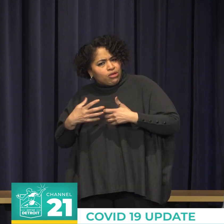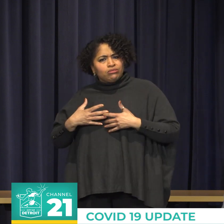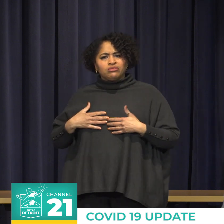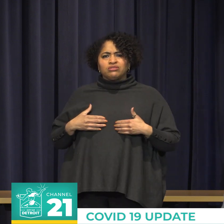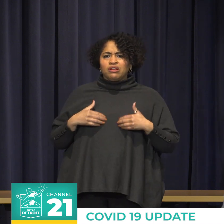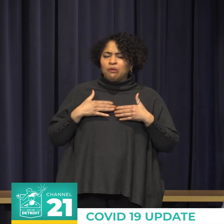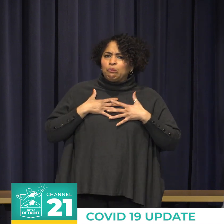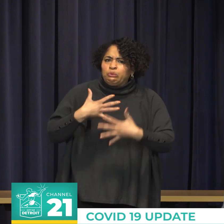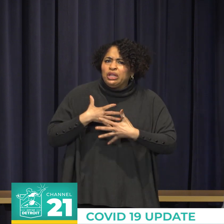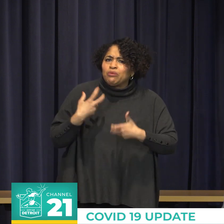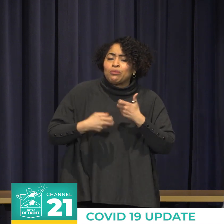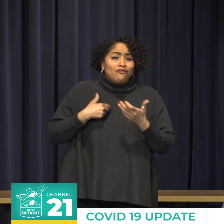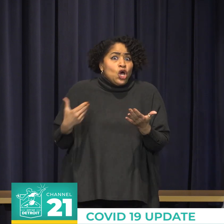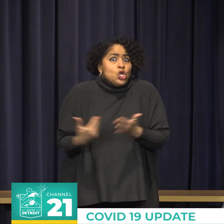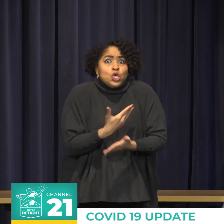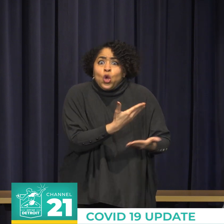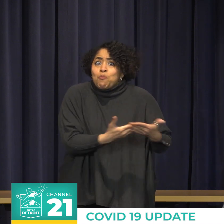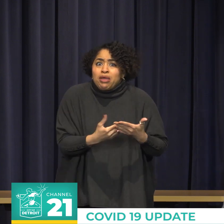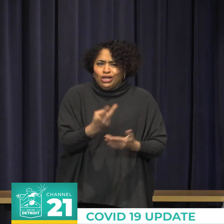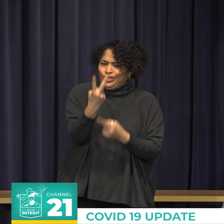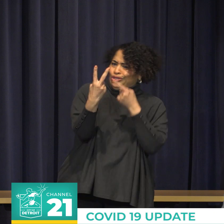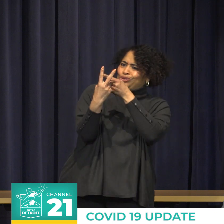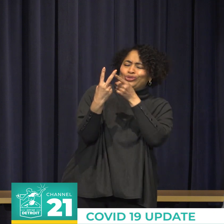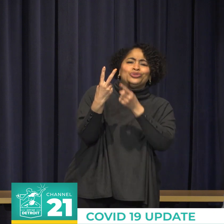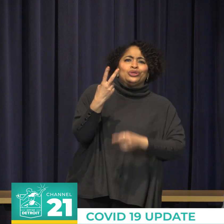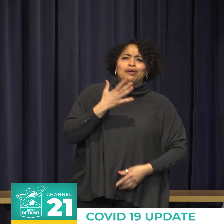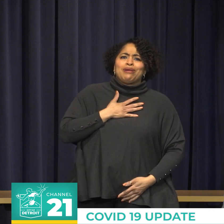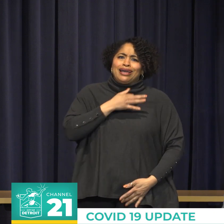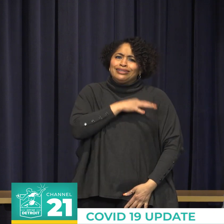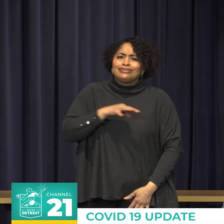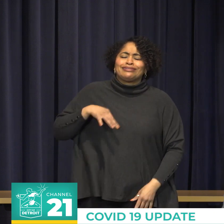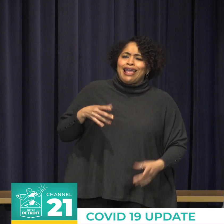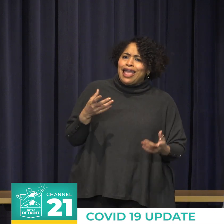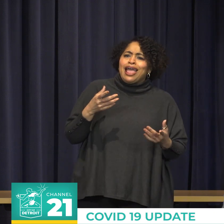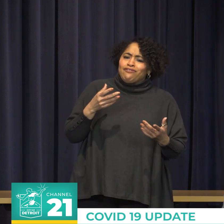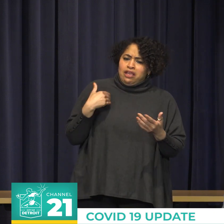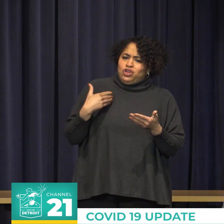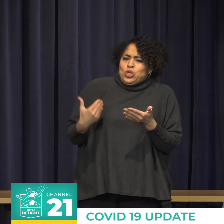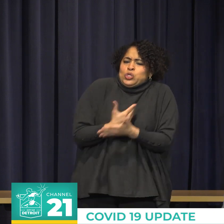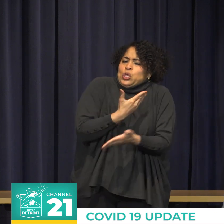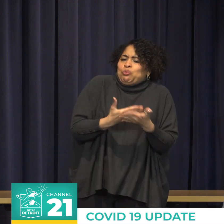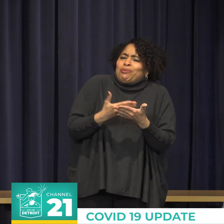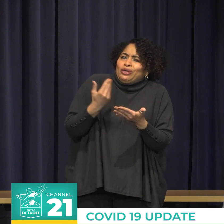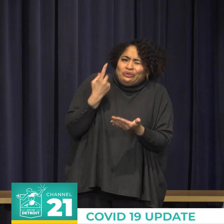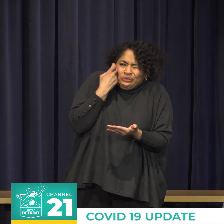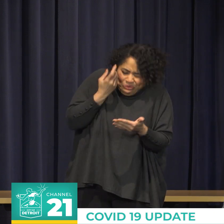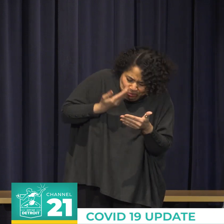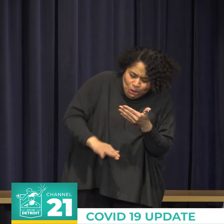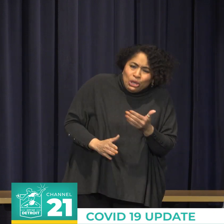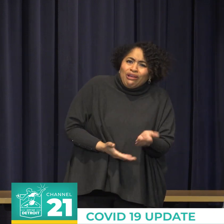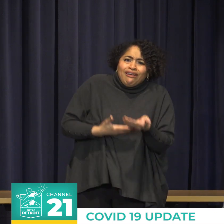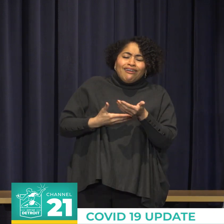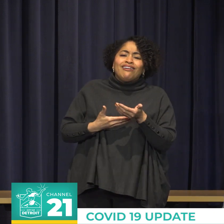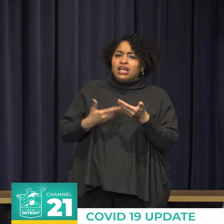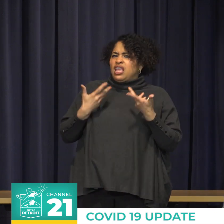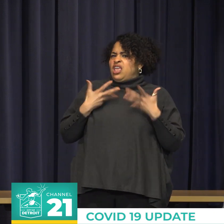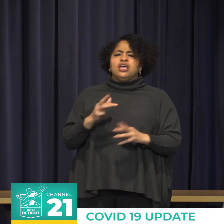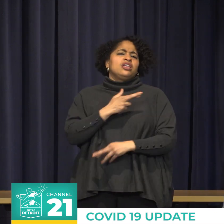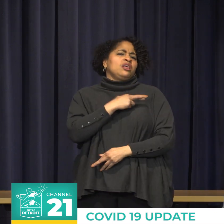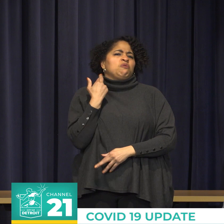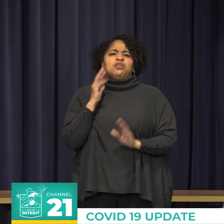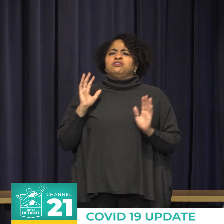conditions. I have a newborn baby. I've talked to 2 of our first responders who have newborn babies. I don't want to take the